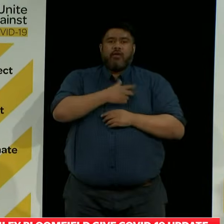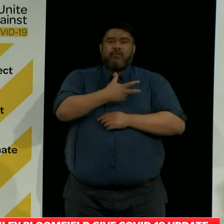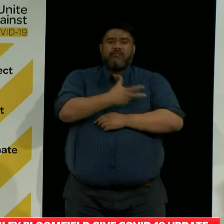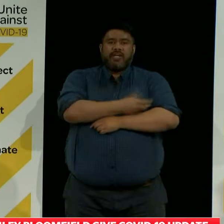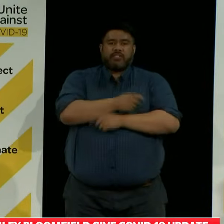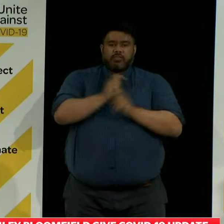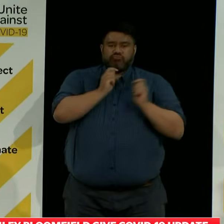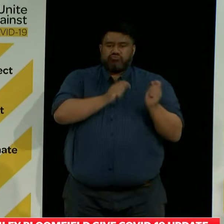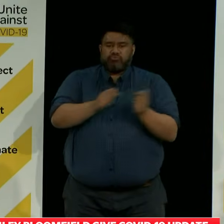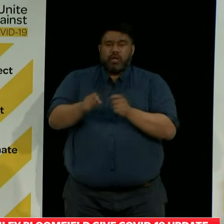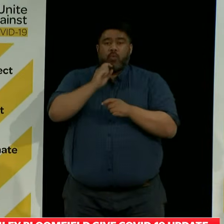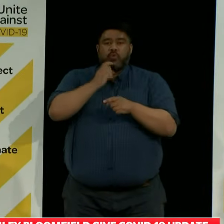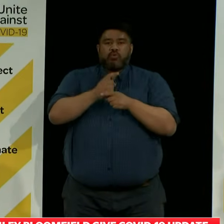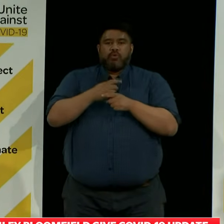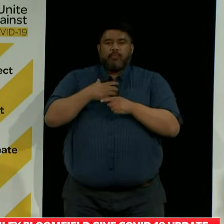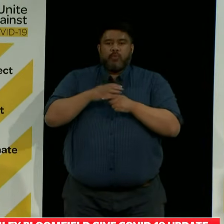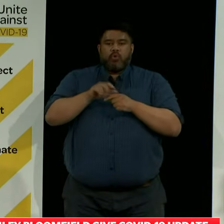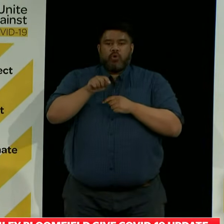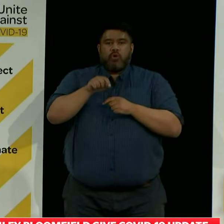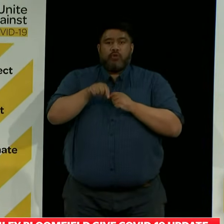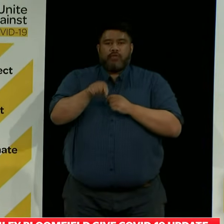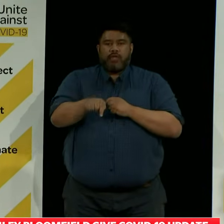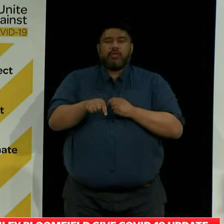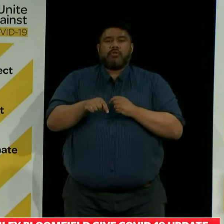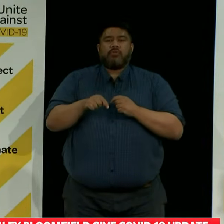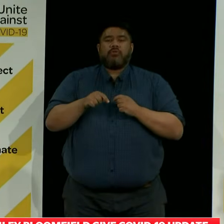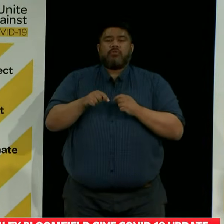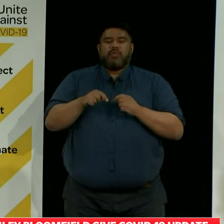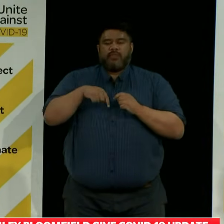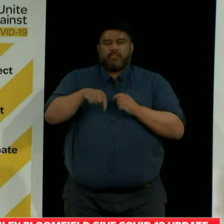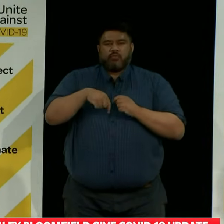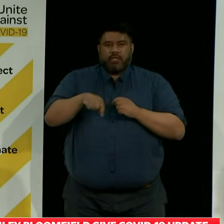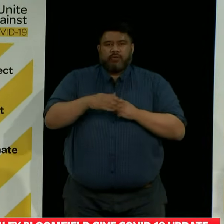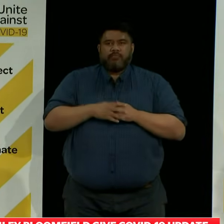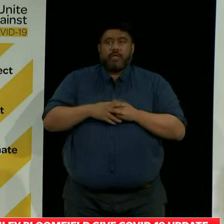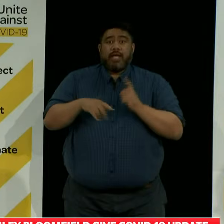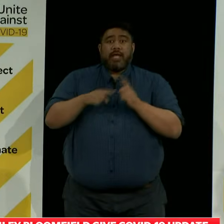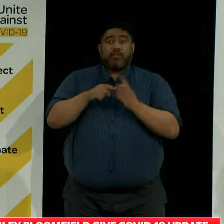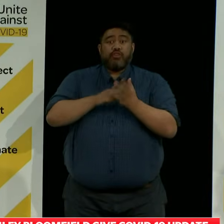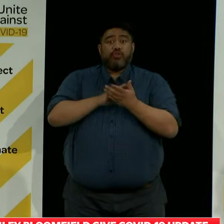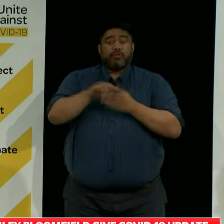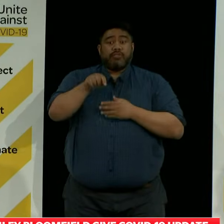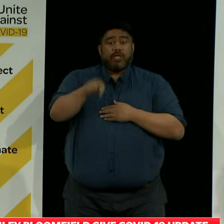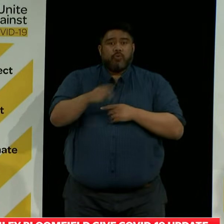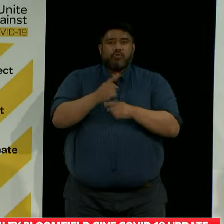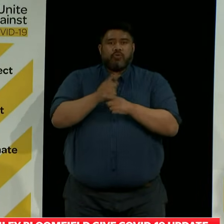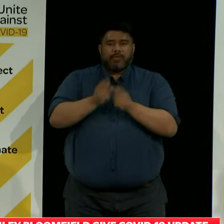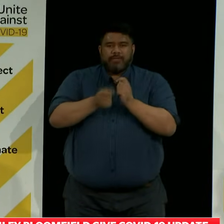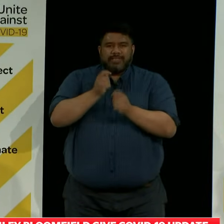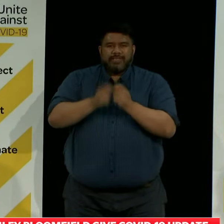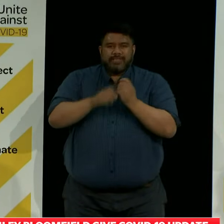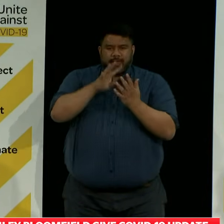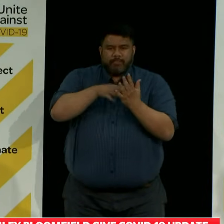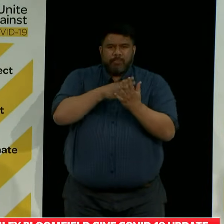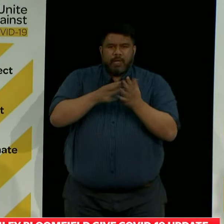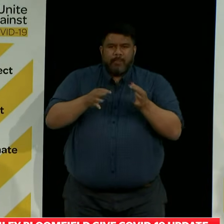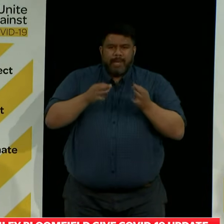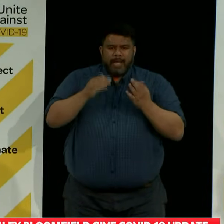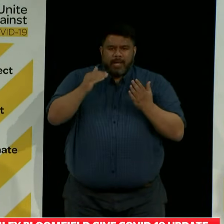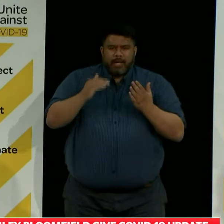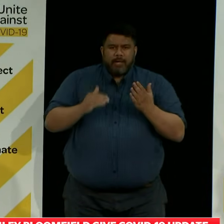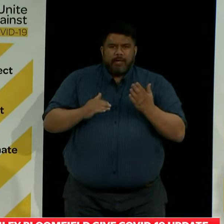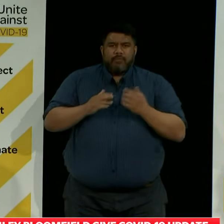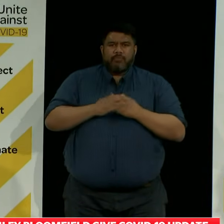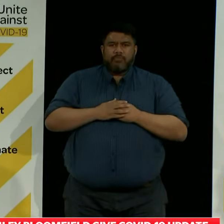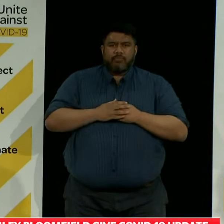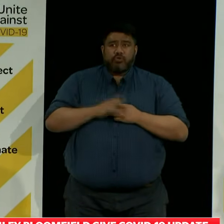our numbers up even higher. On Thursday, we'll provide an update on the testing strategy going forward. At Cabinet today, a report prepared